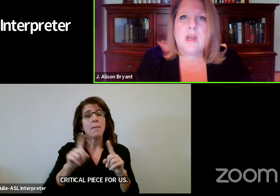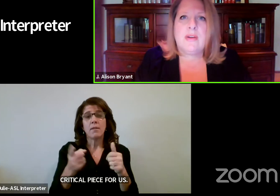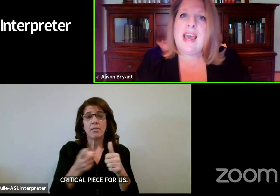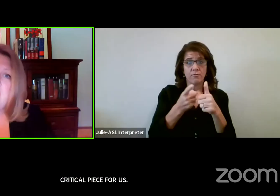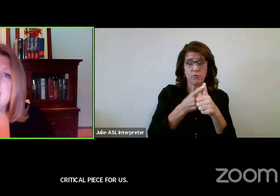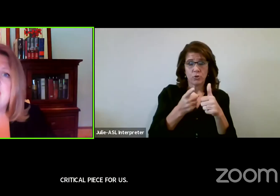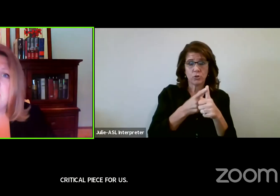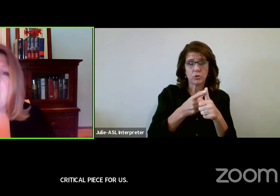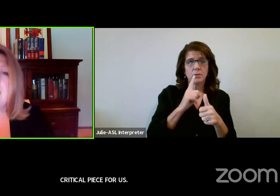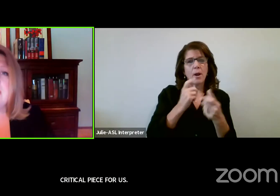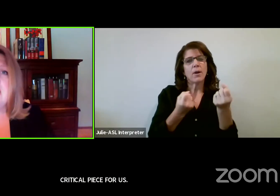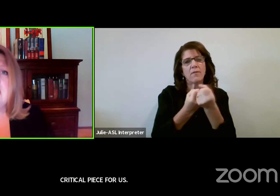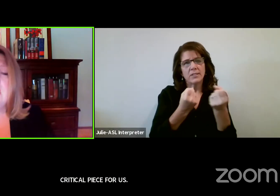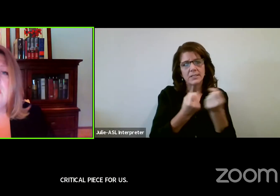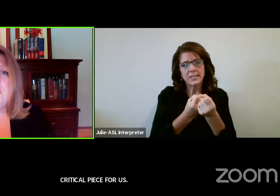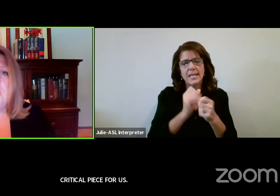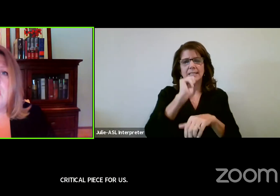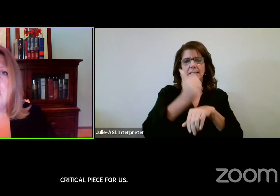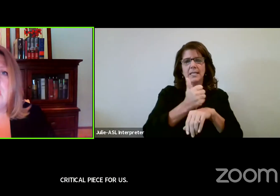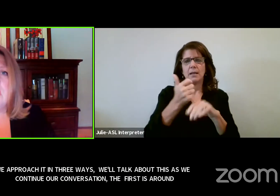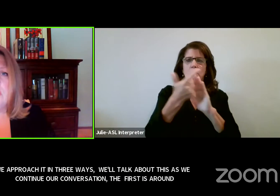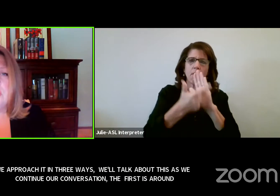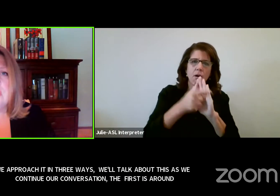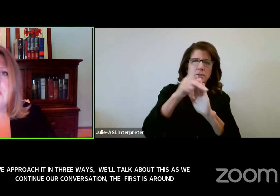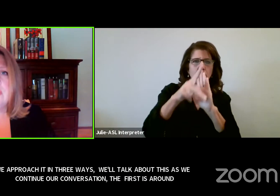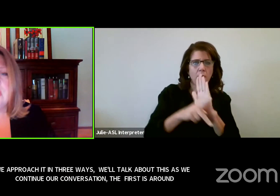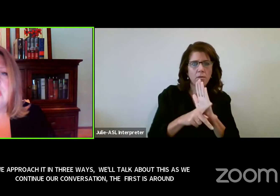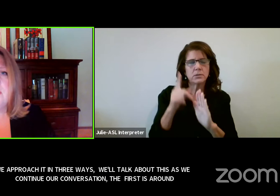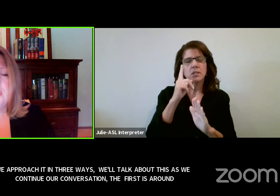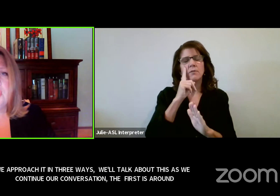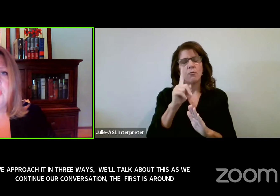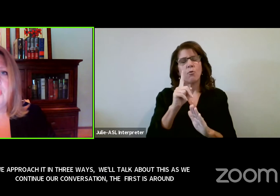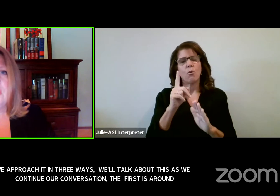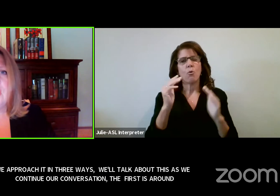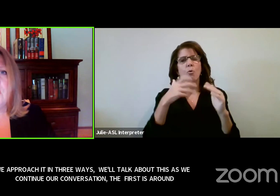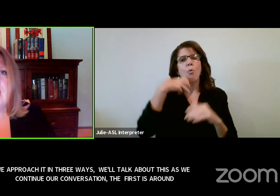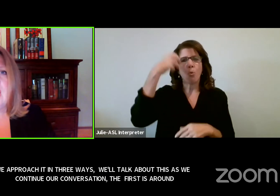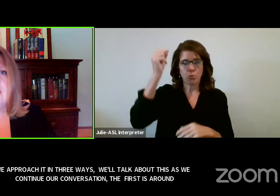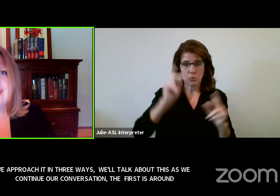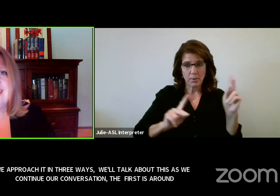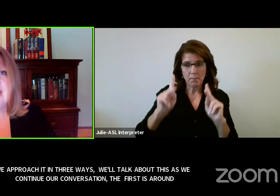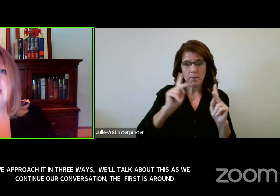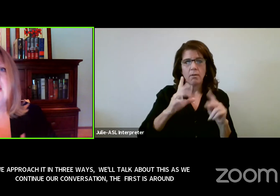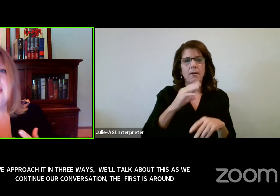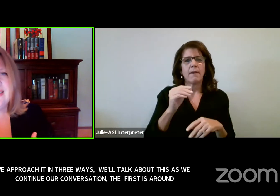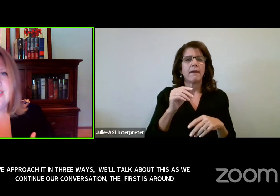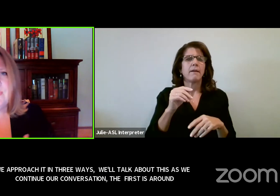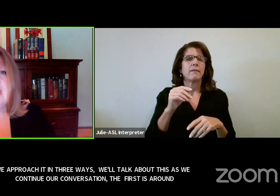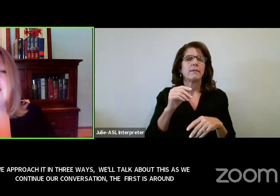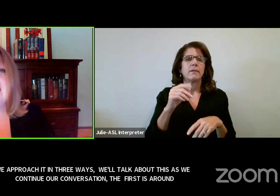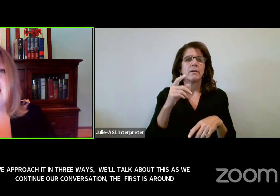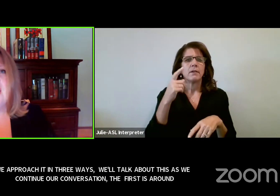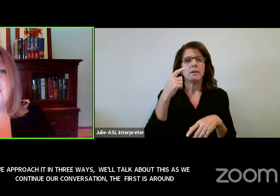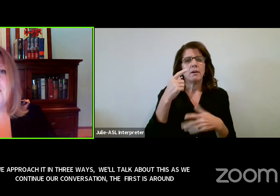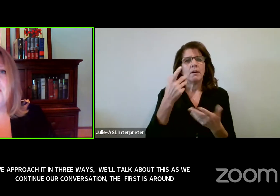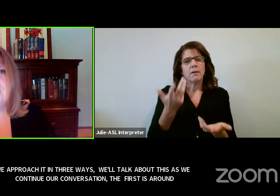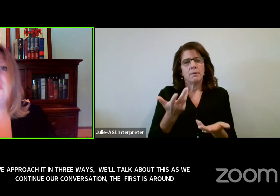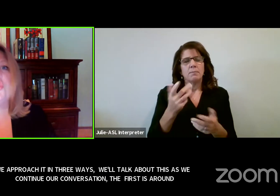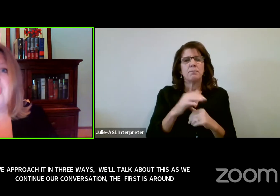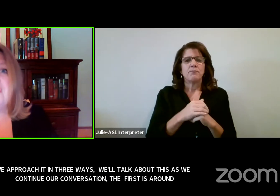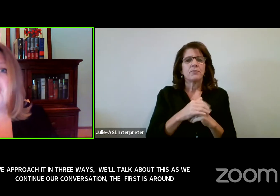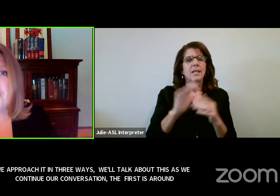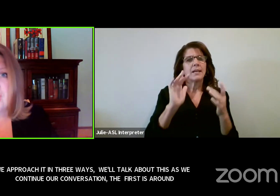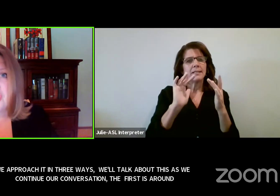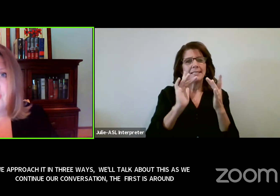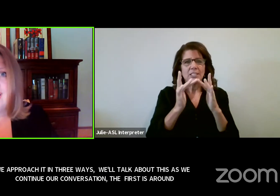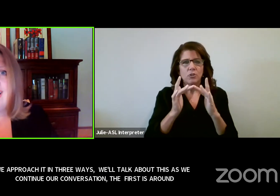is around advocacy and policy for older adults, and in particular around things like, in this space,